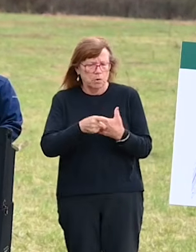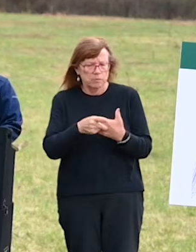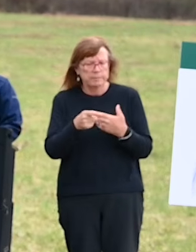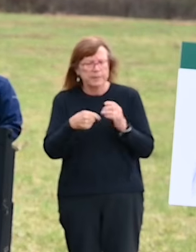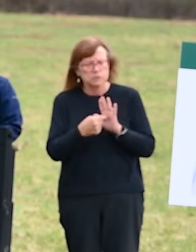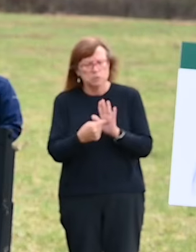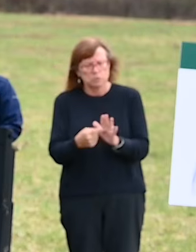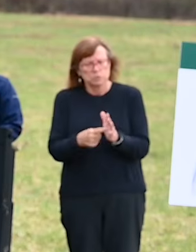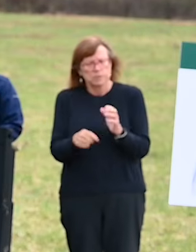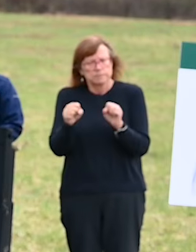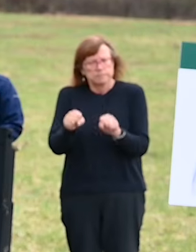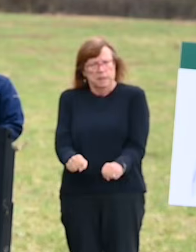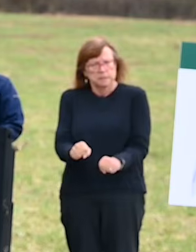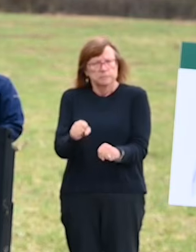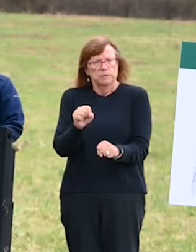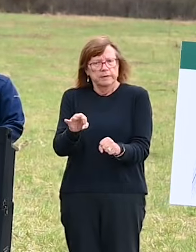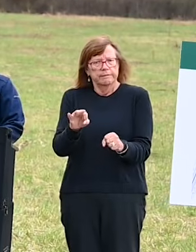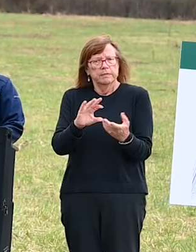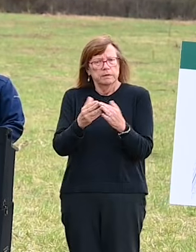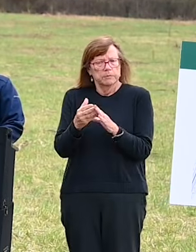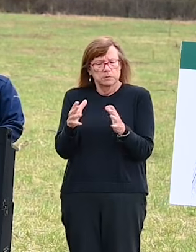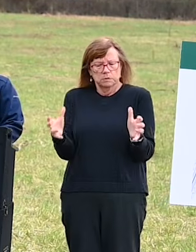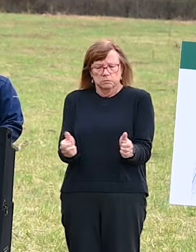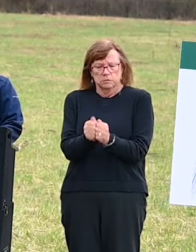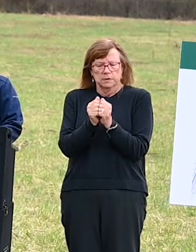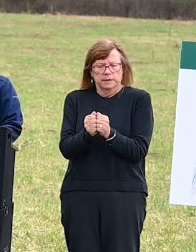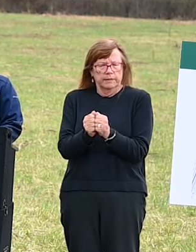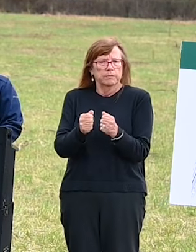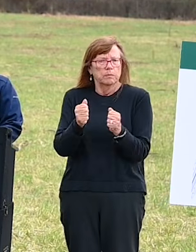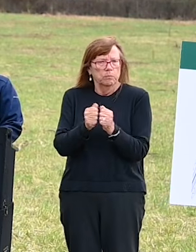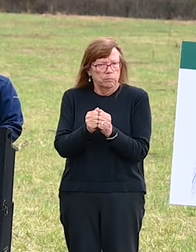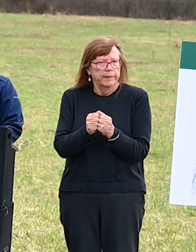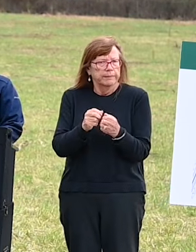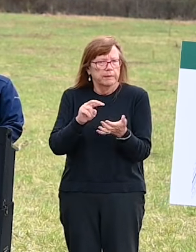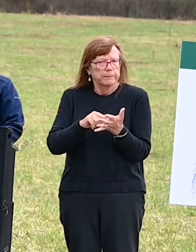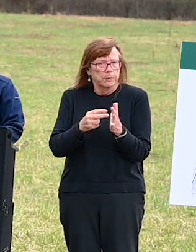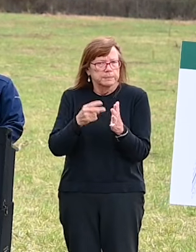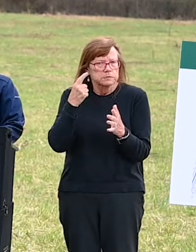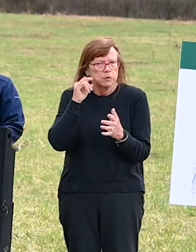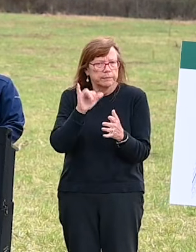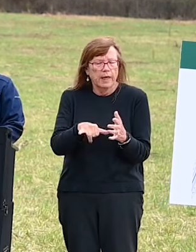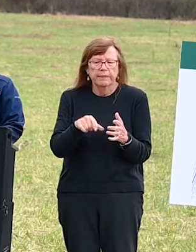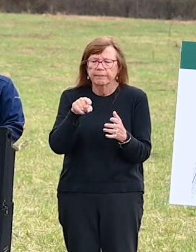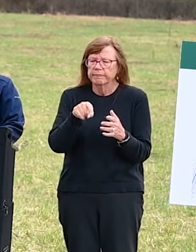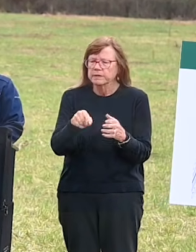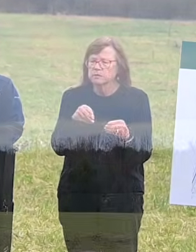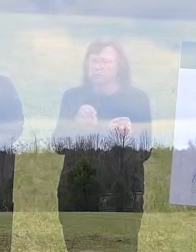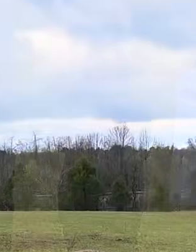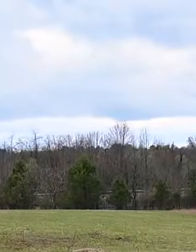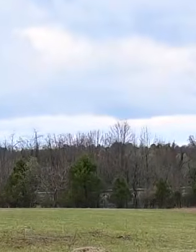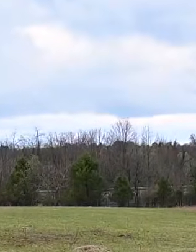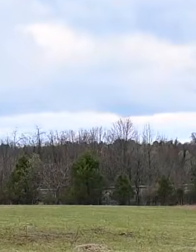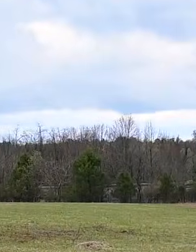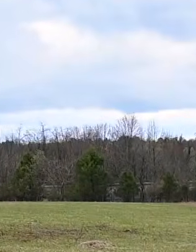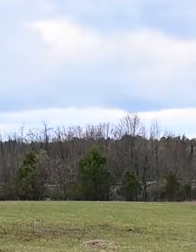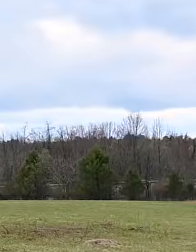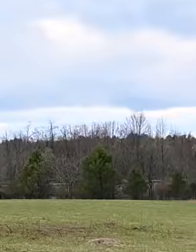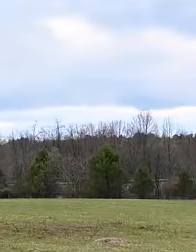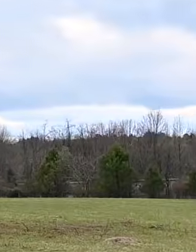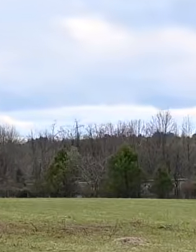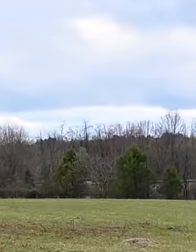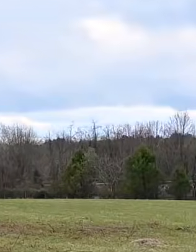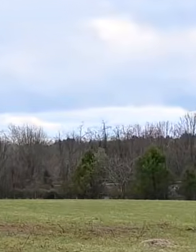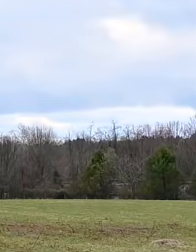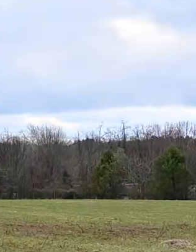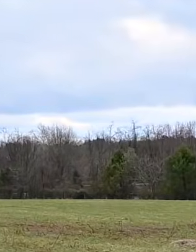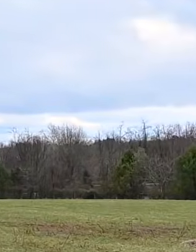together with a purpose. This garden is a powerful intersection of healthy food, physical activity, fresh air, and